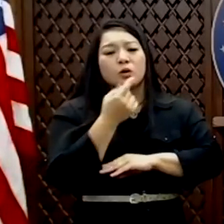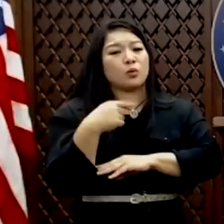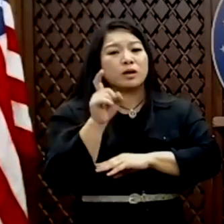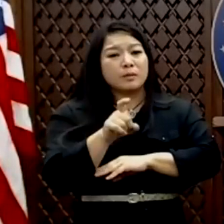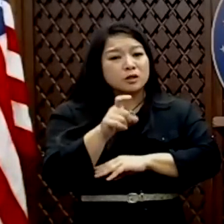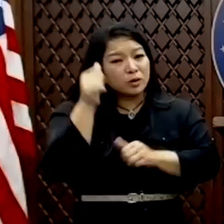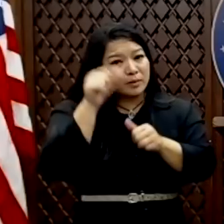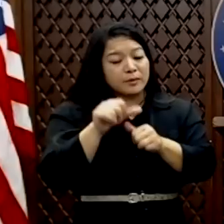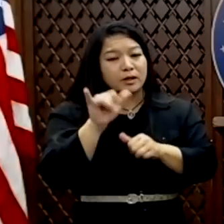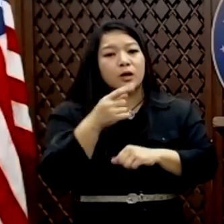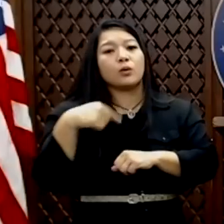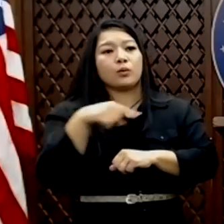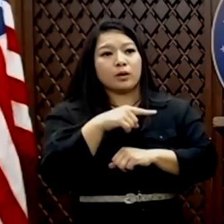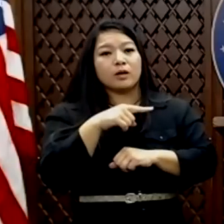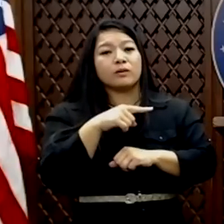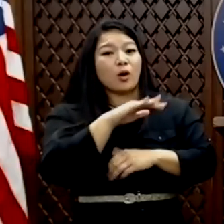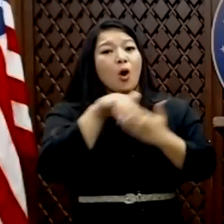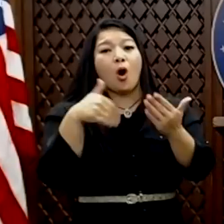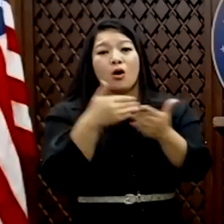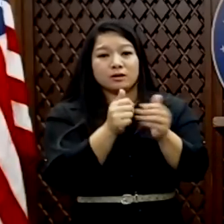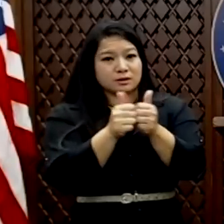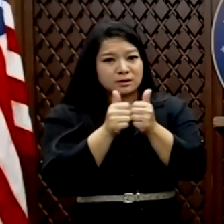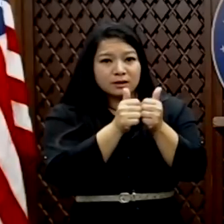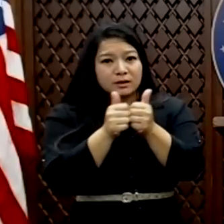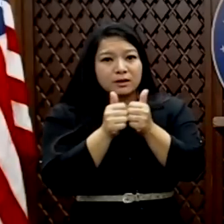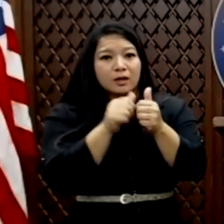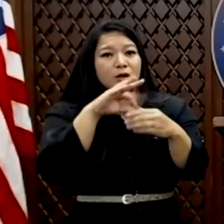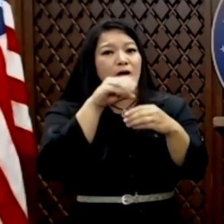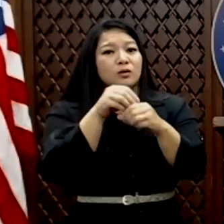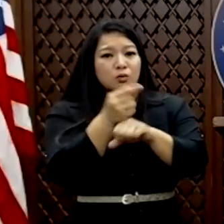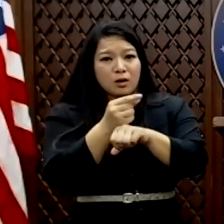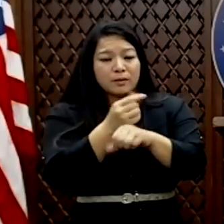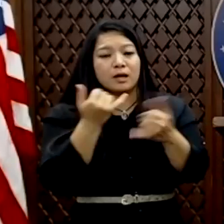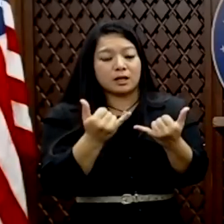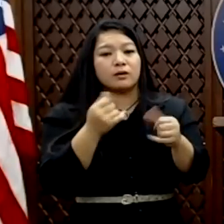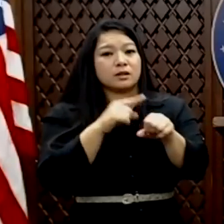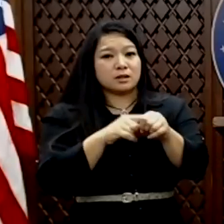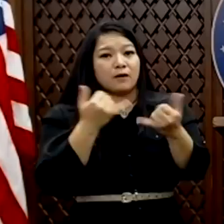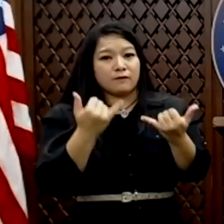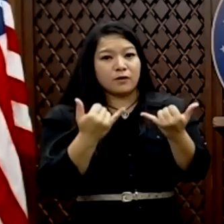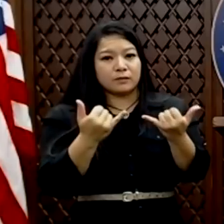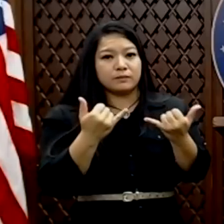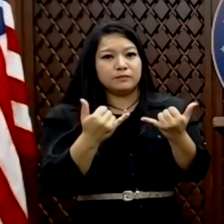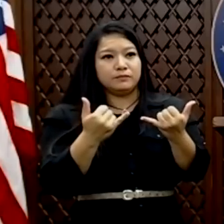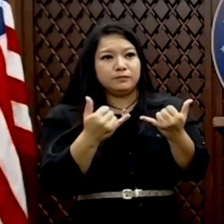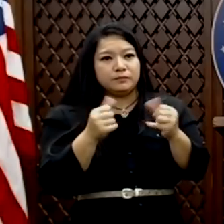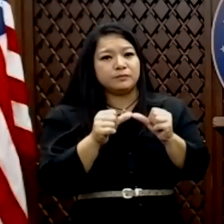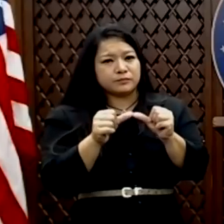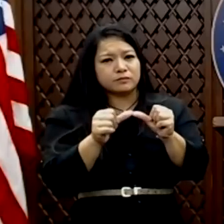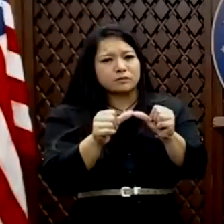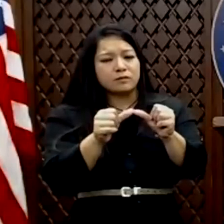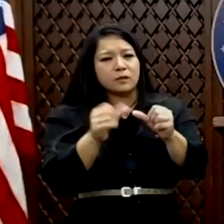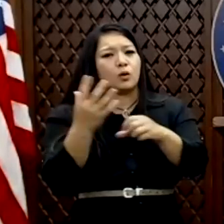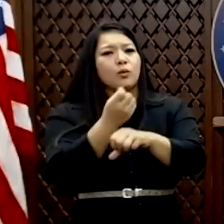must remember that we are in this together. Now is the time for solidarity. To win the battle, we